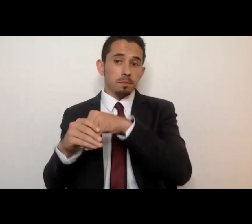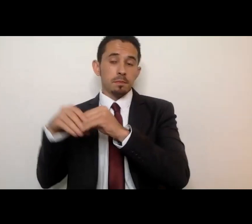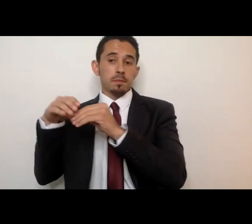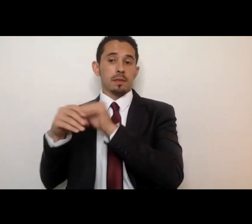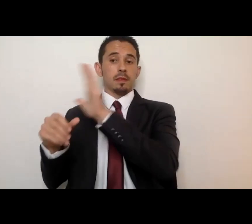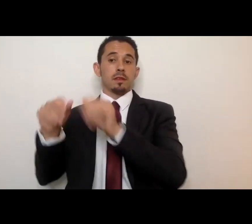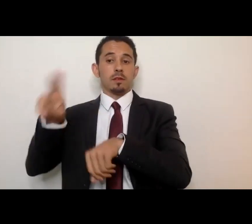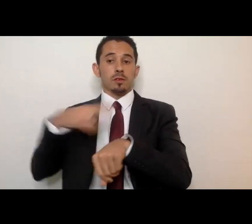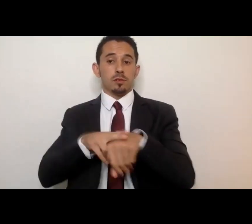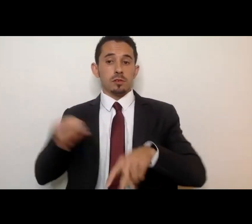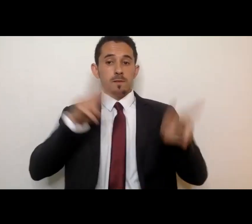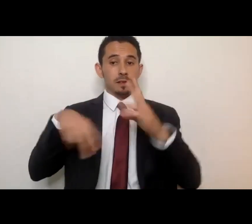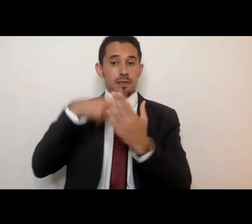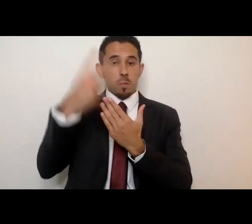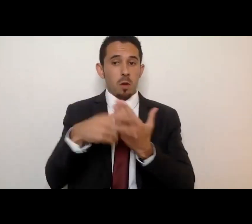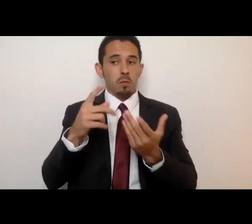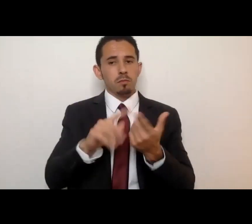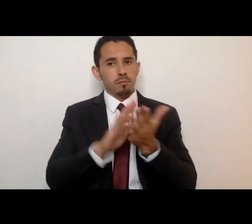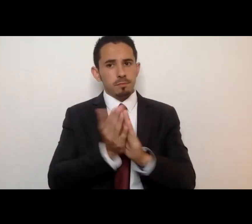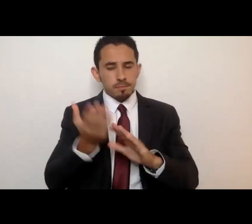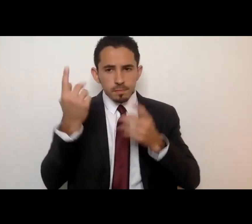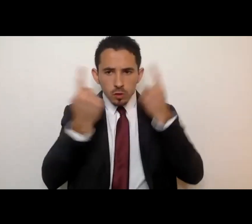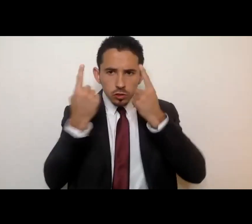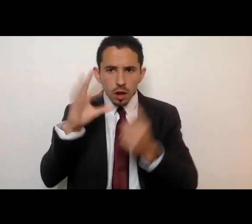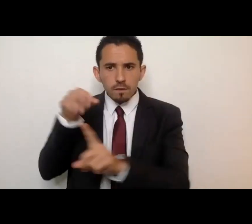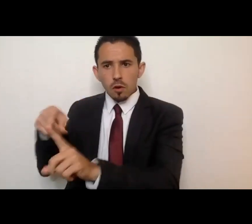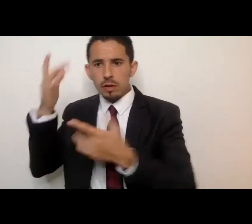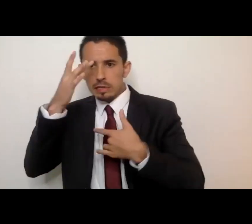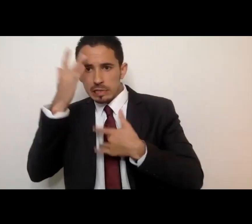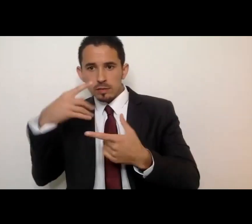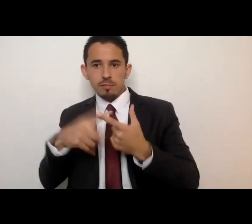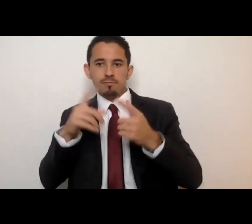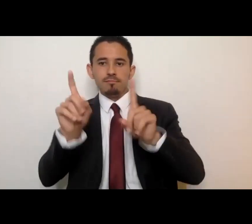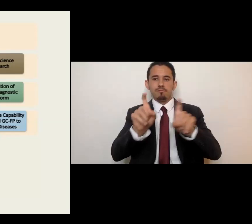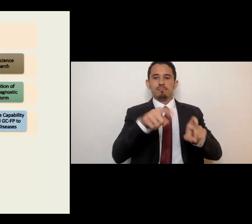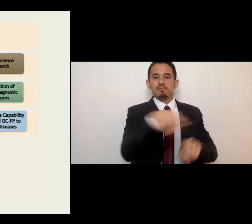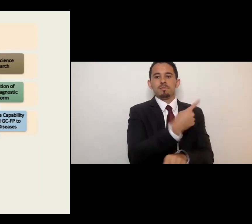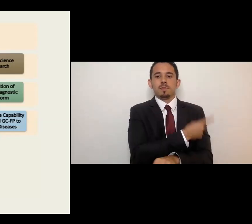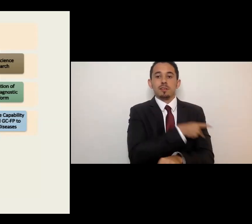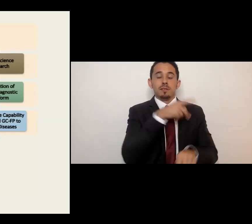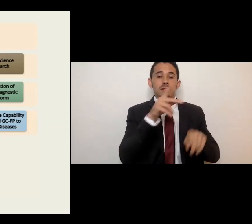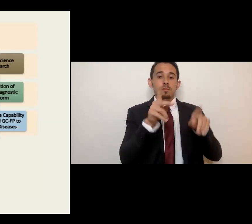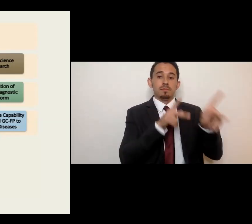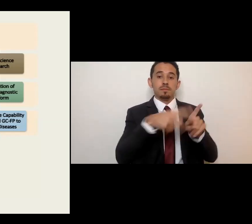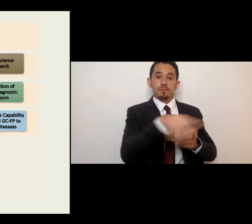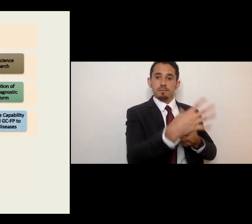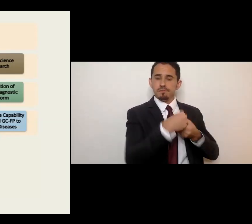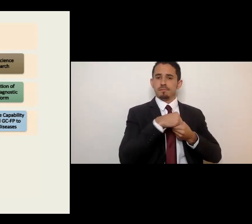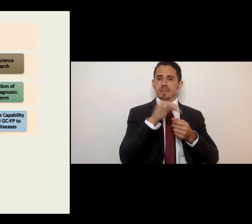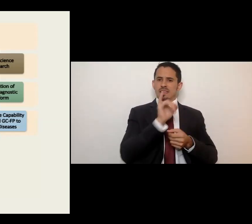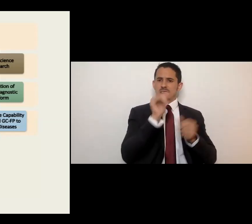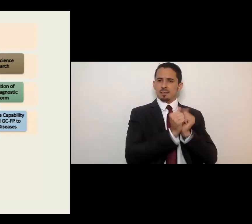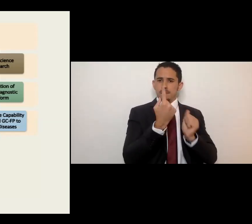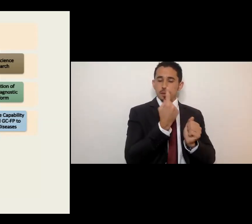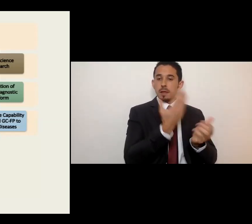make recommendations to possibly include rickettsial disease in their national surveillance program in consideration of the pathogens that we found.